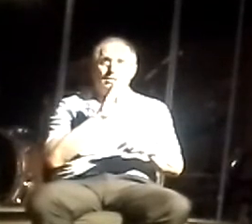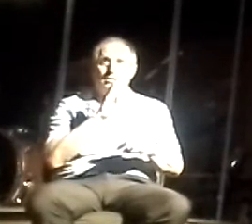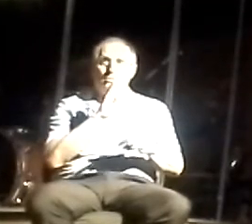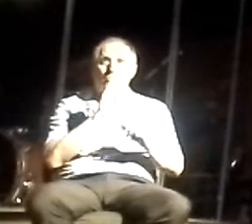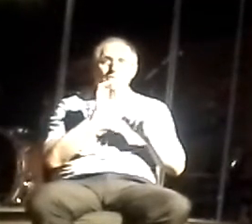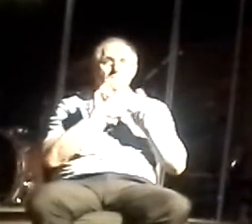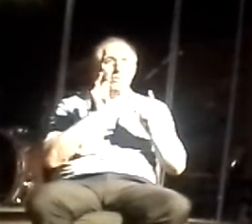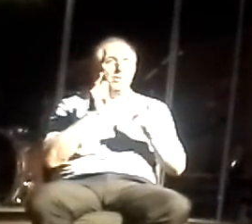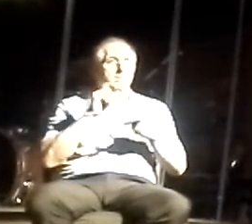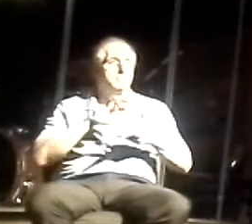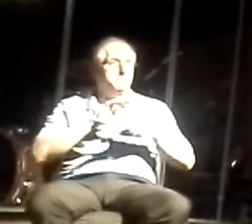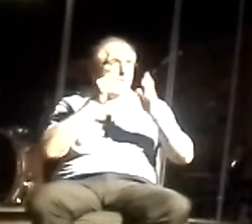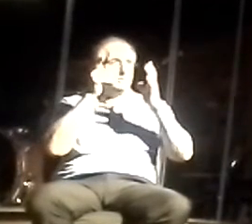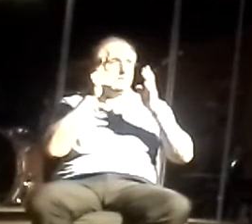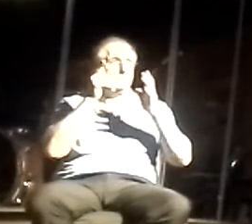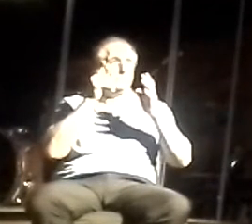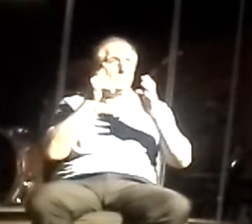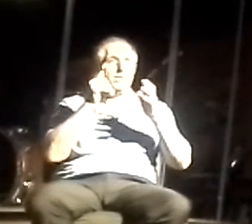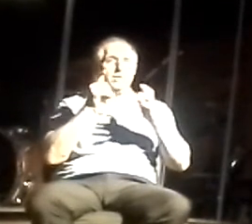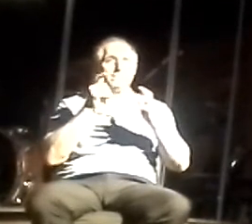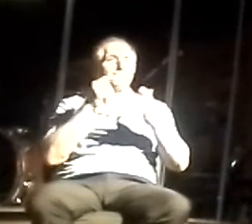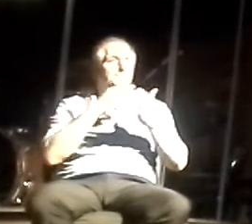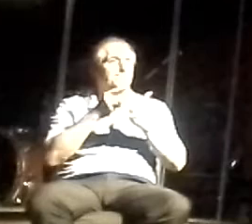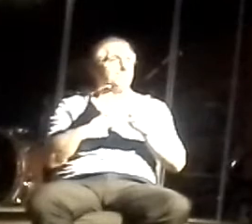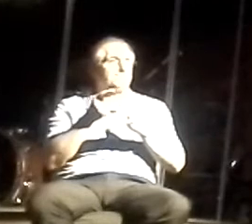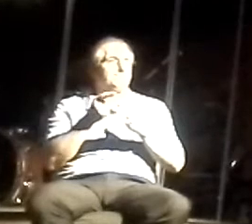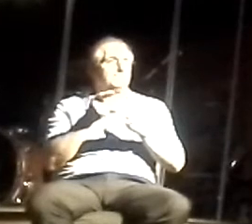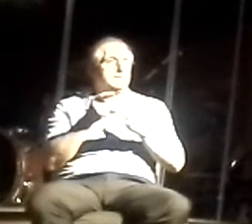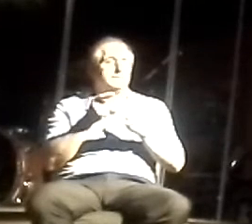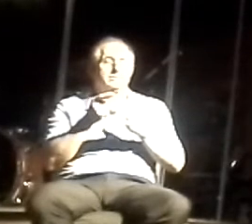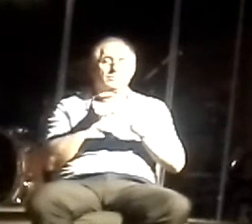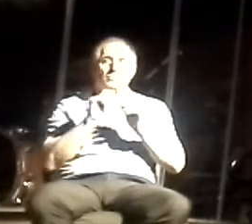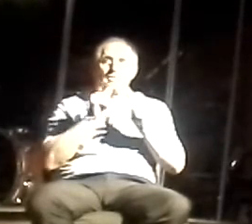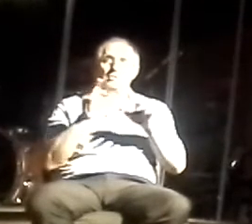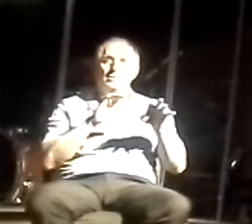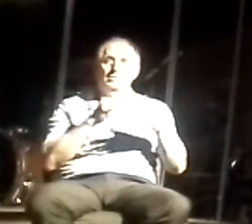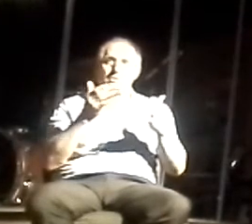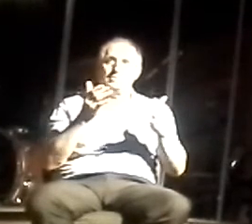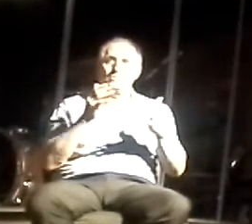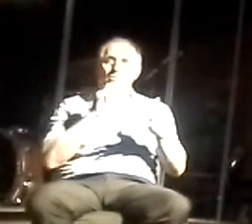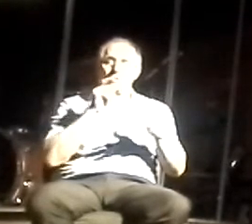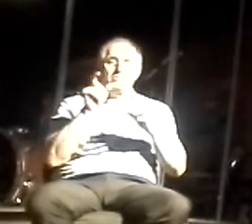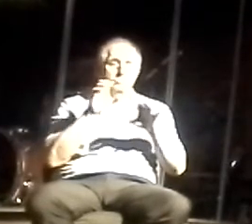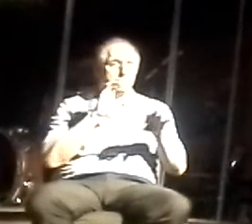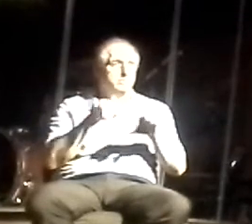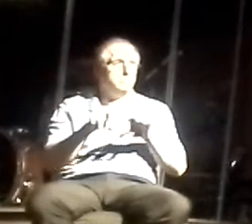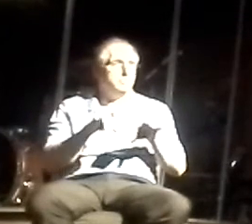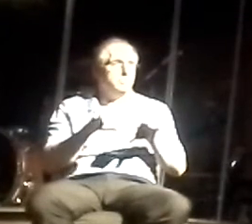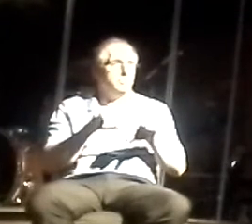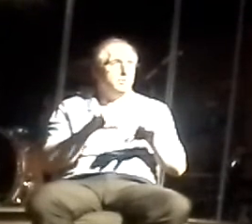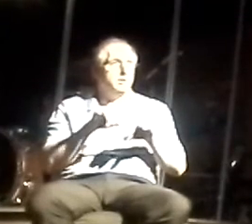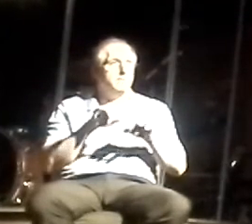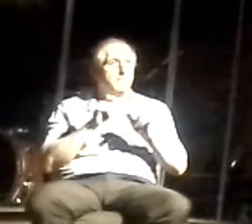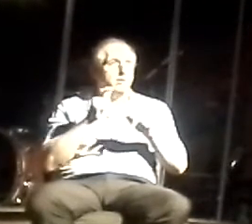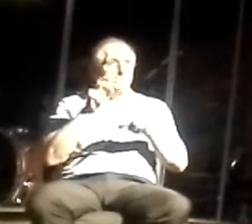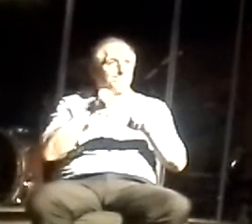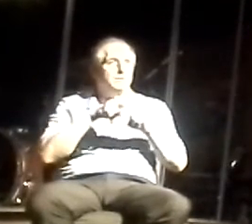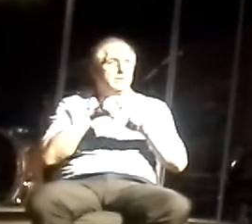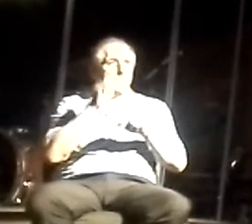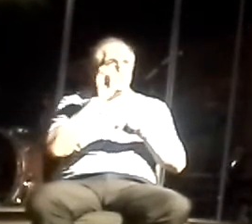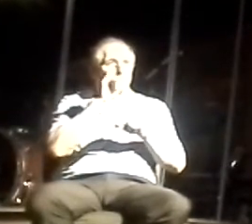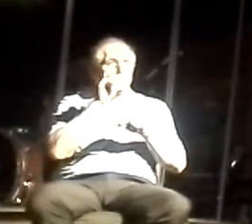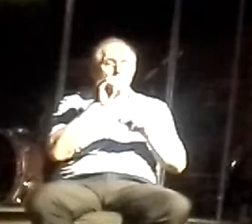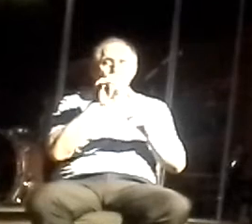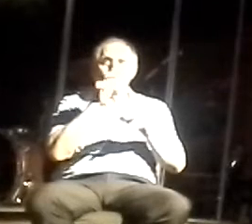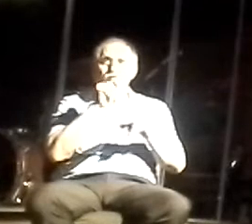been messed up. We've all sinned and fallen short of the glory of God. We've all done things we know that we shouldn't have done. We've all sat in the seat of the fool. You're not